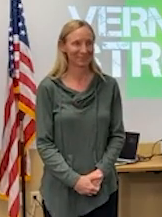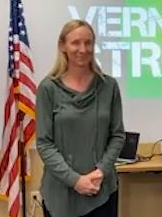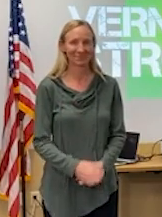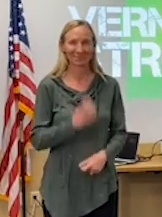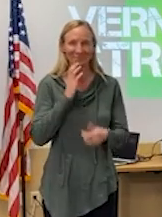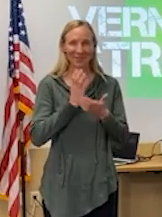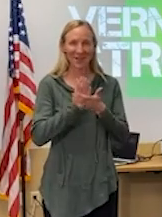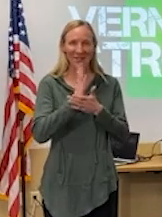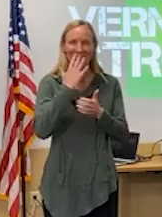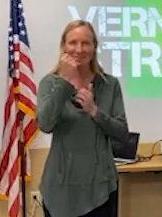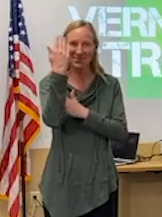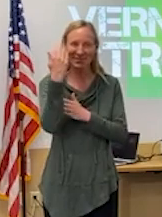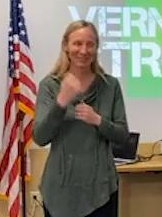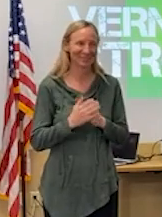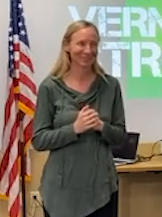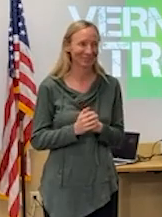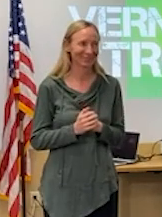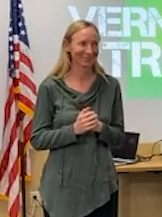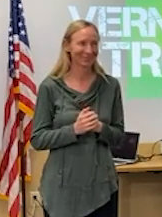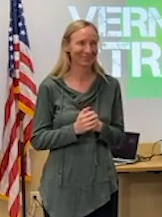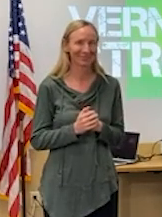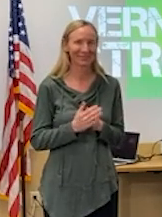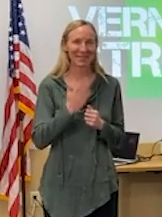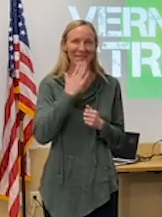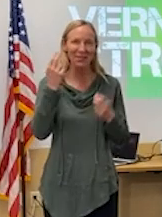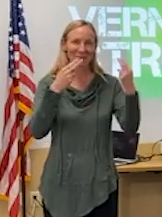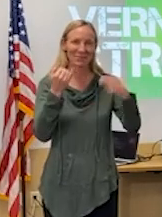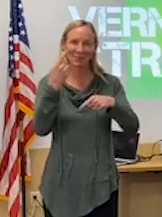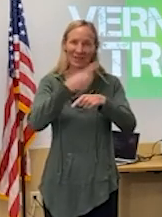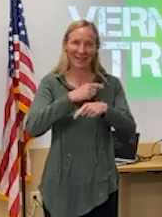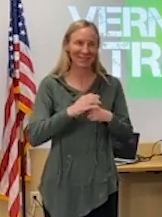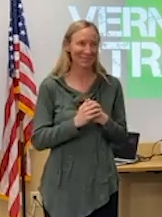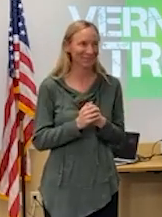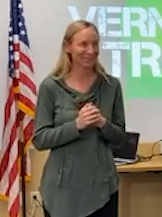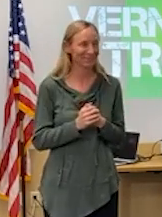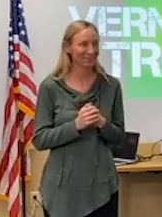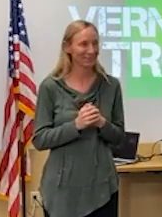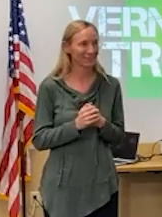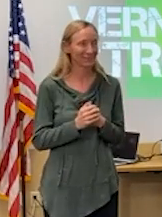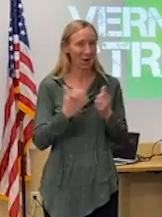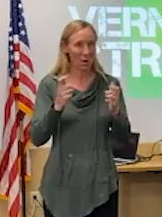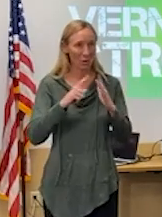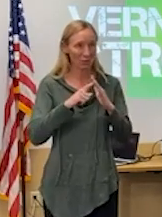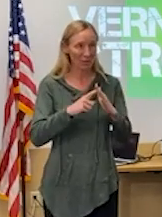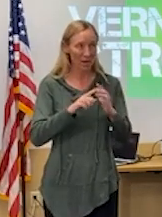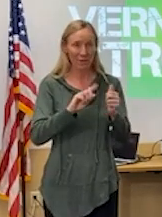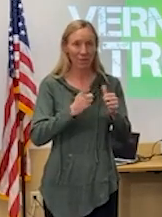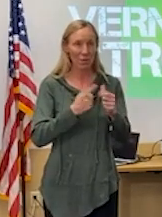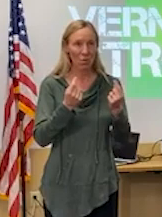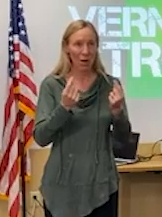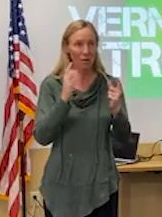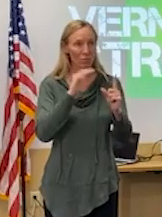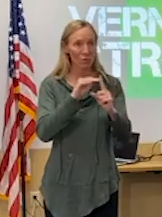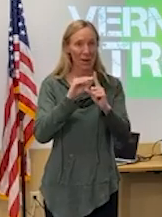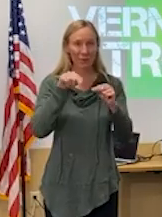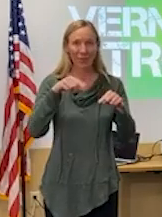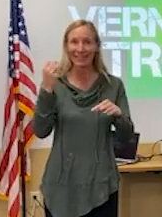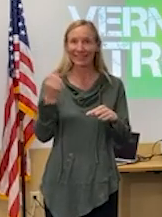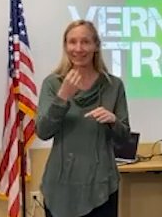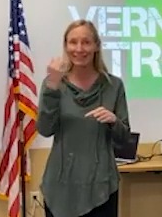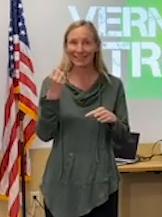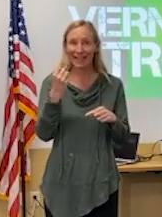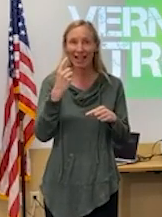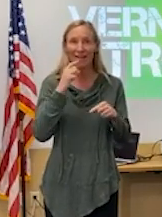All right, good morning, and thank you all for being here. I want to start by reminding everyone that this Saturday